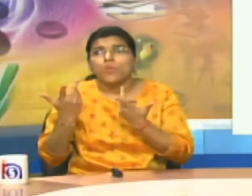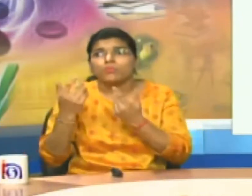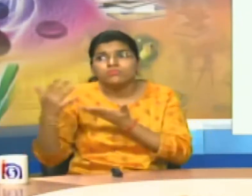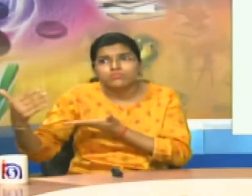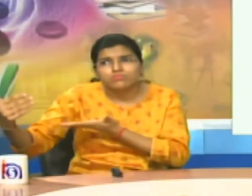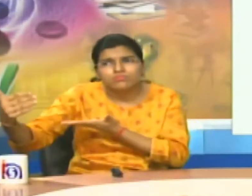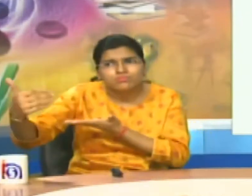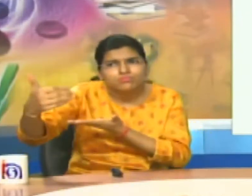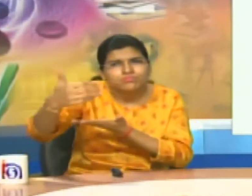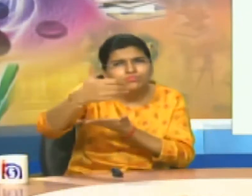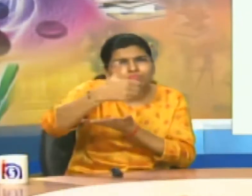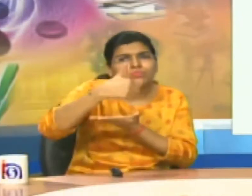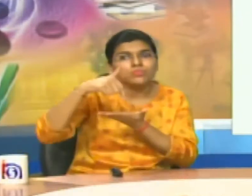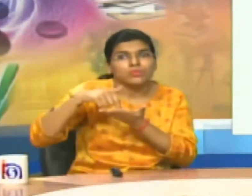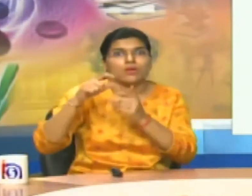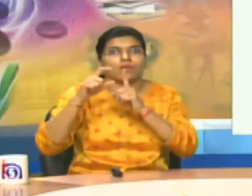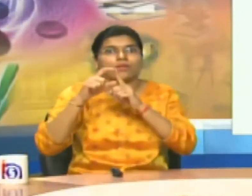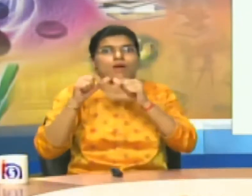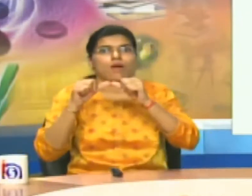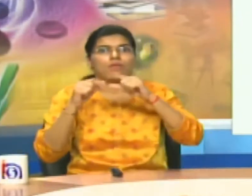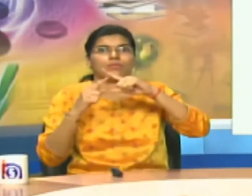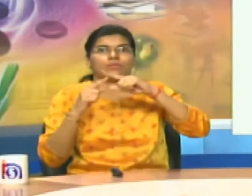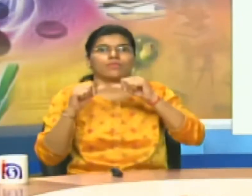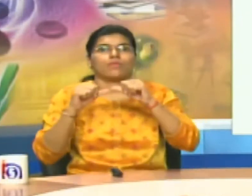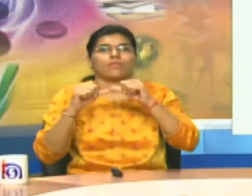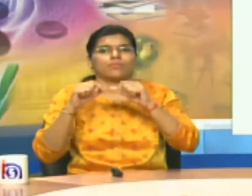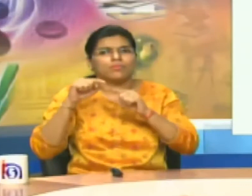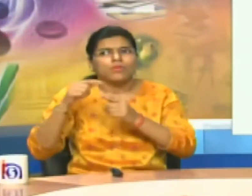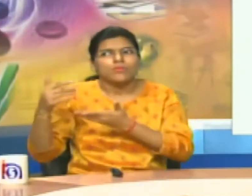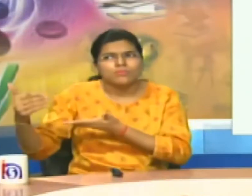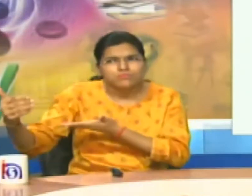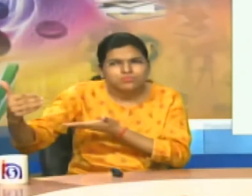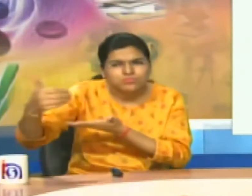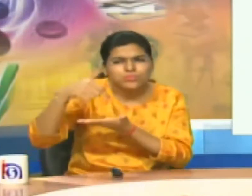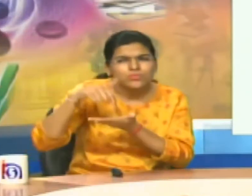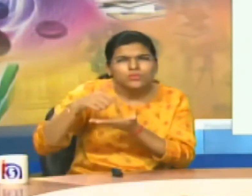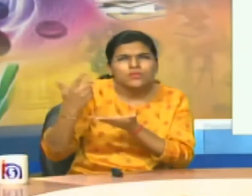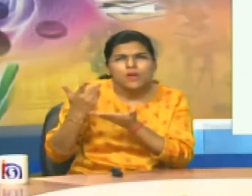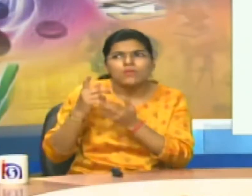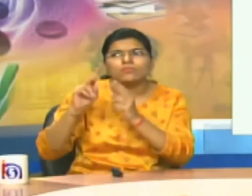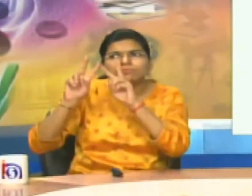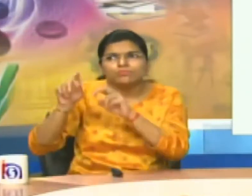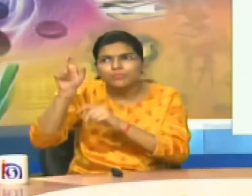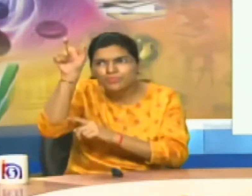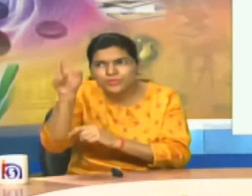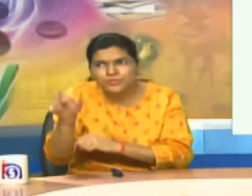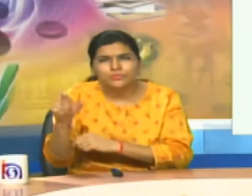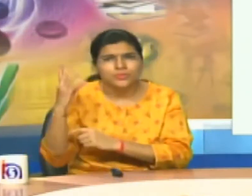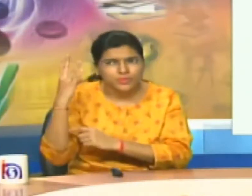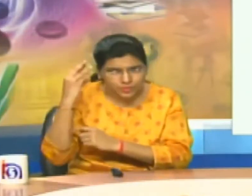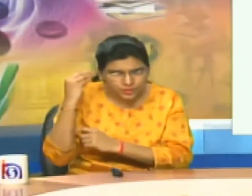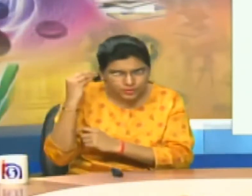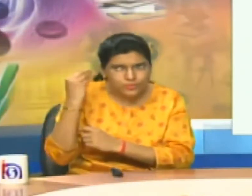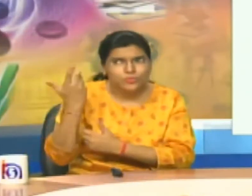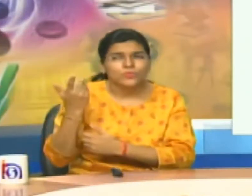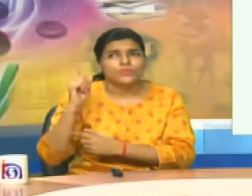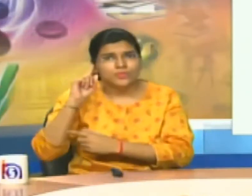there, different kinds of data when that is collected, and they have